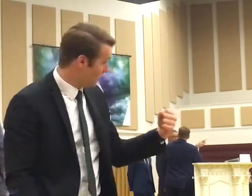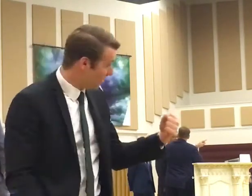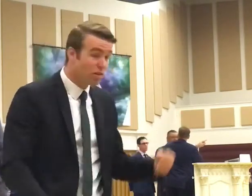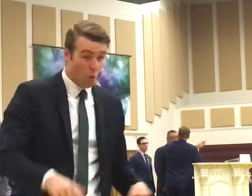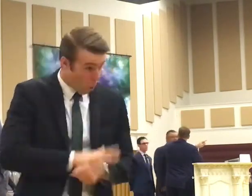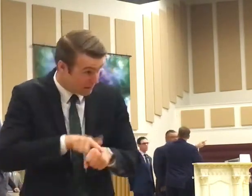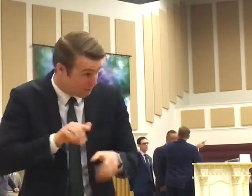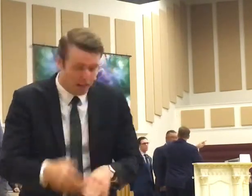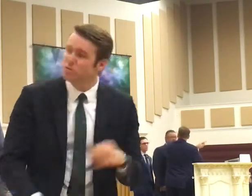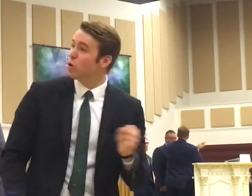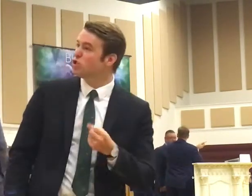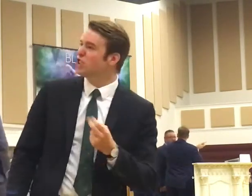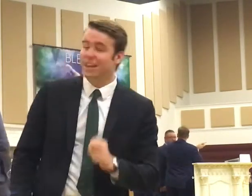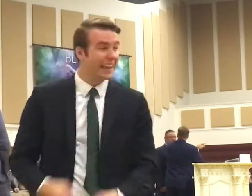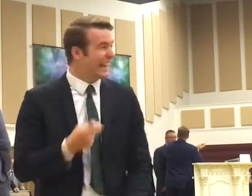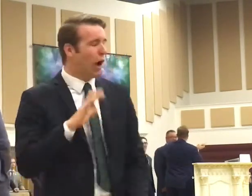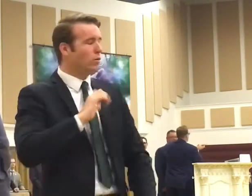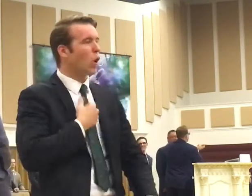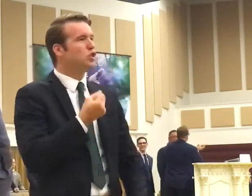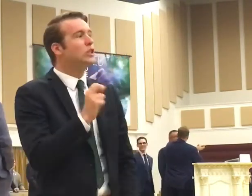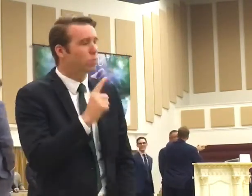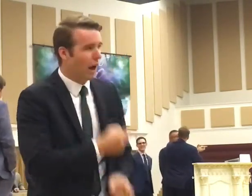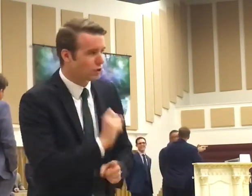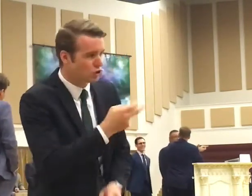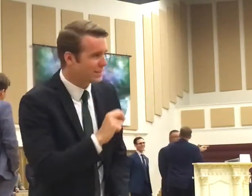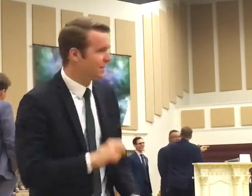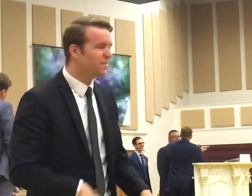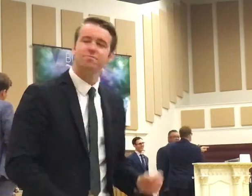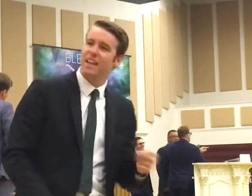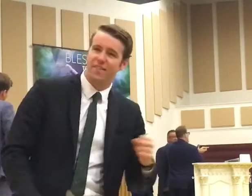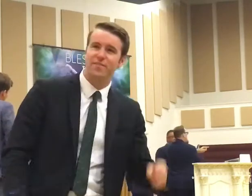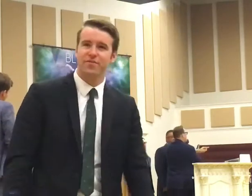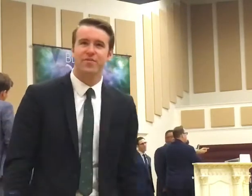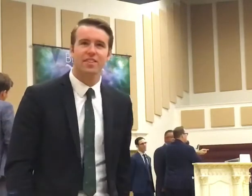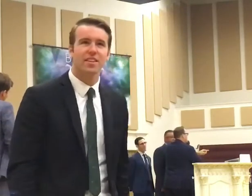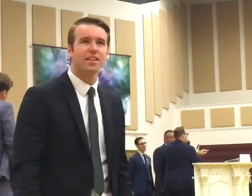the whole time. She, that's right, yeah, she.